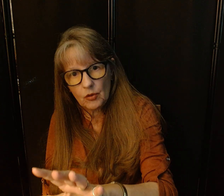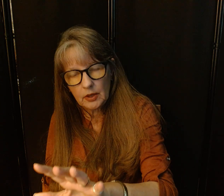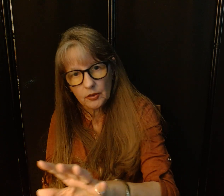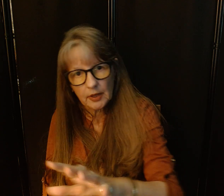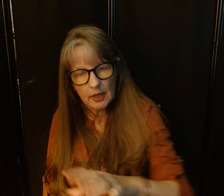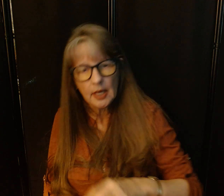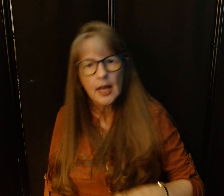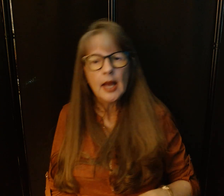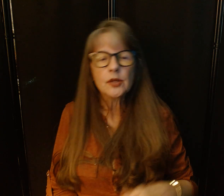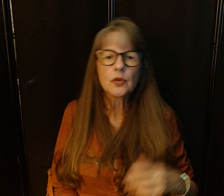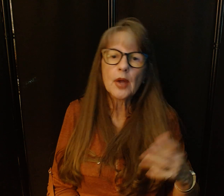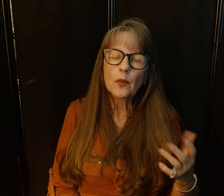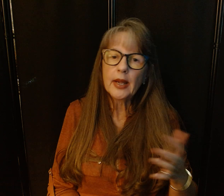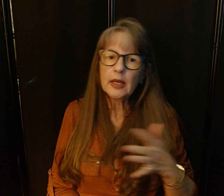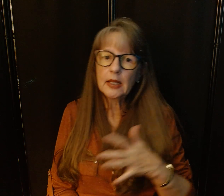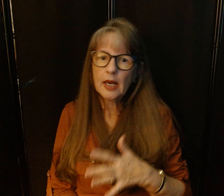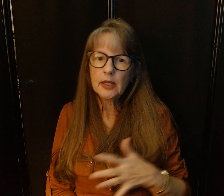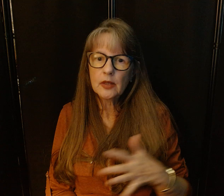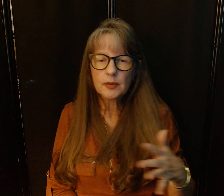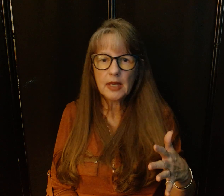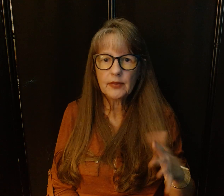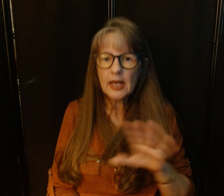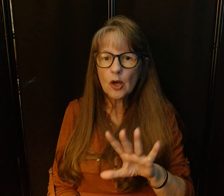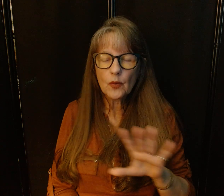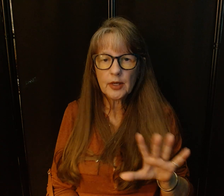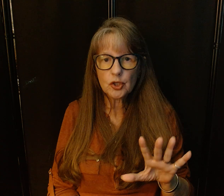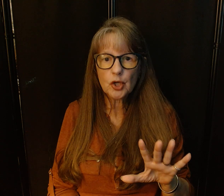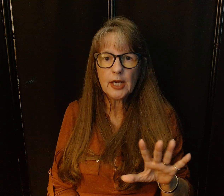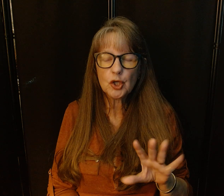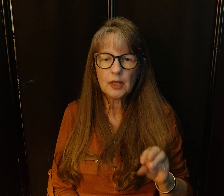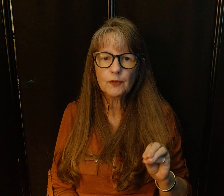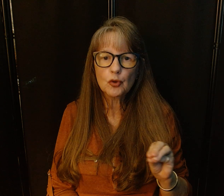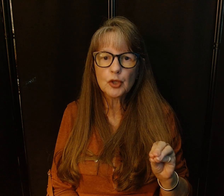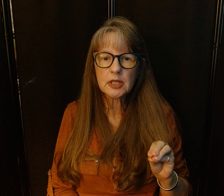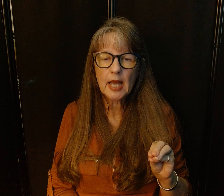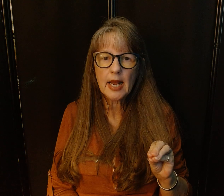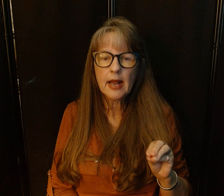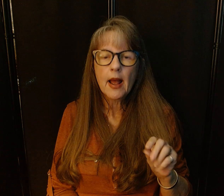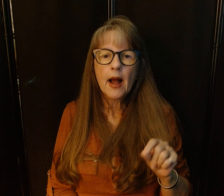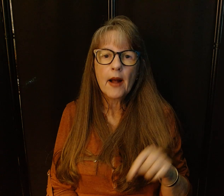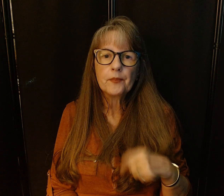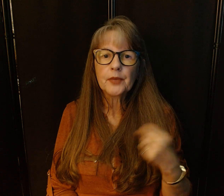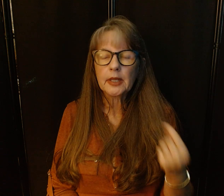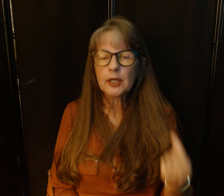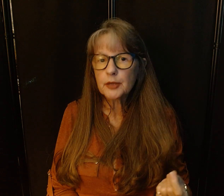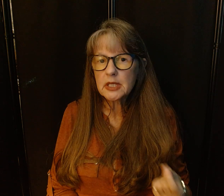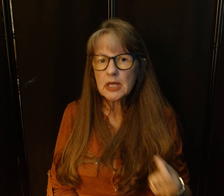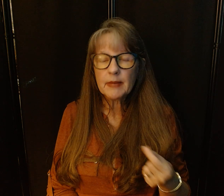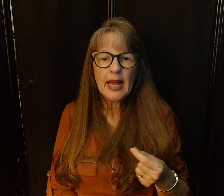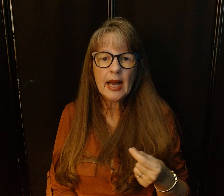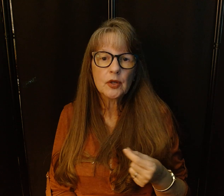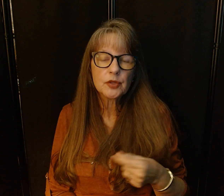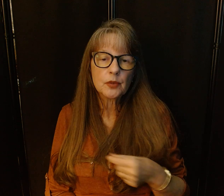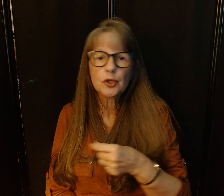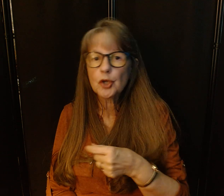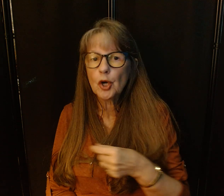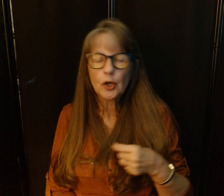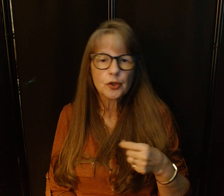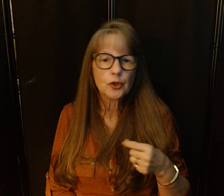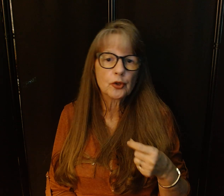clearly. And so that way it kind of gives me, they know that it's changing. If you just say, the electricity in my house, it was charged, or the